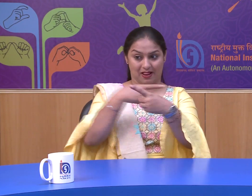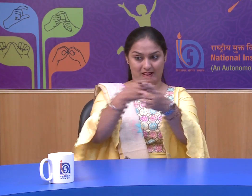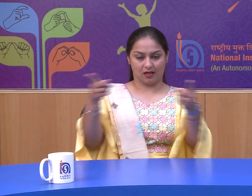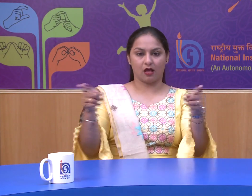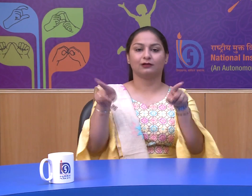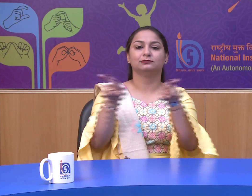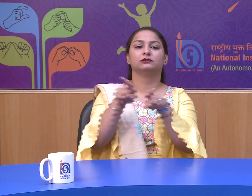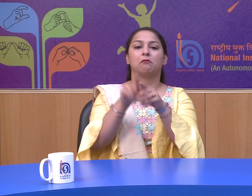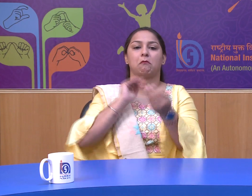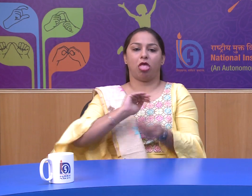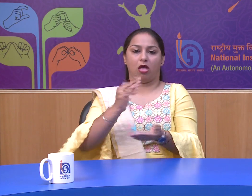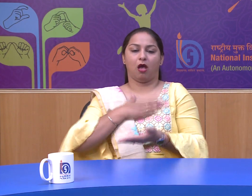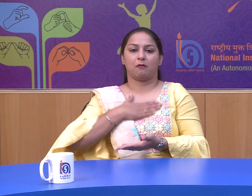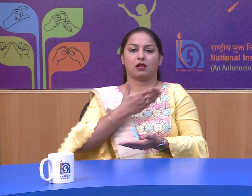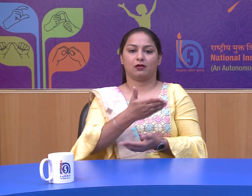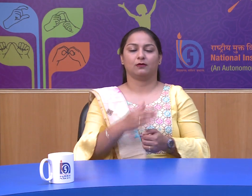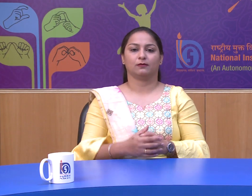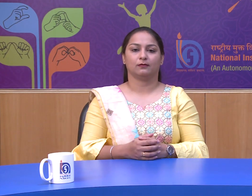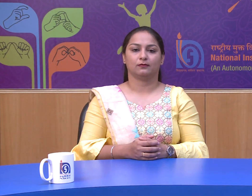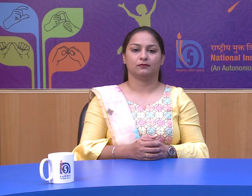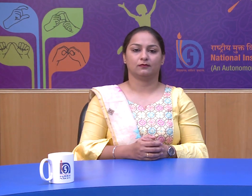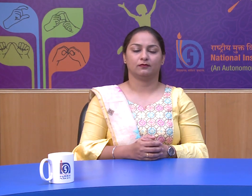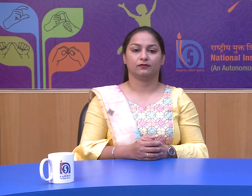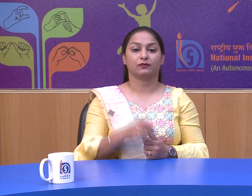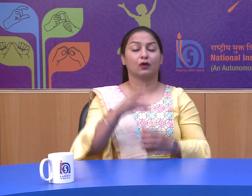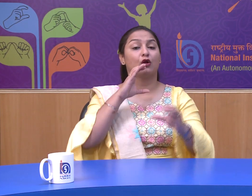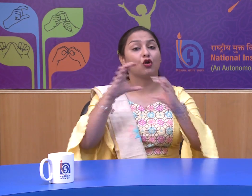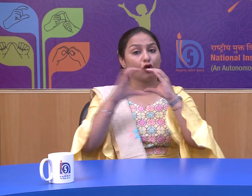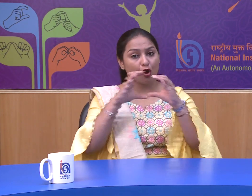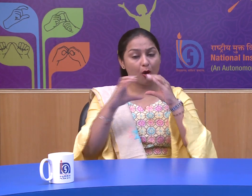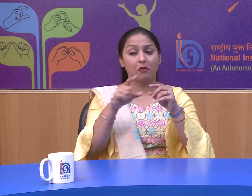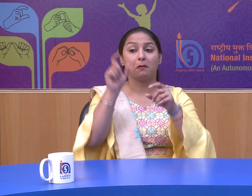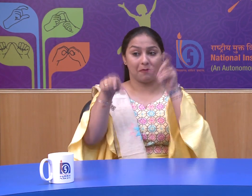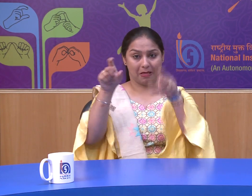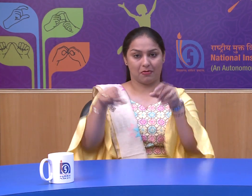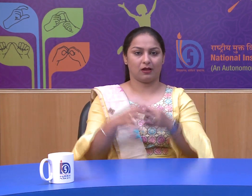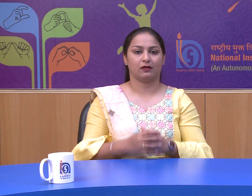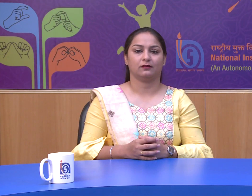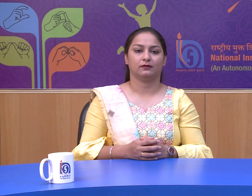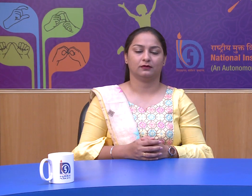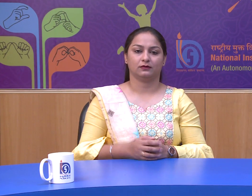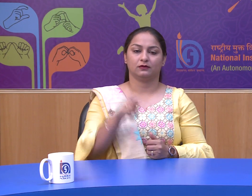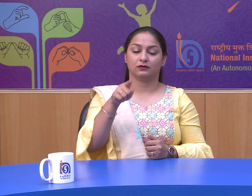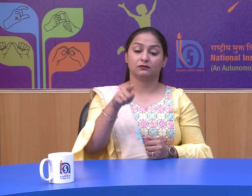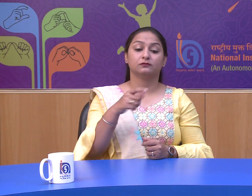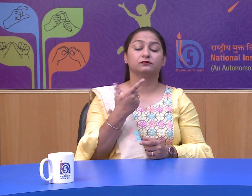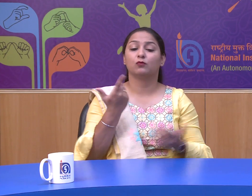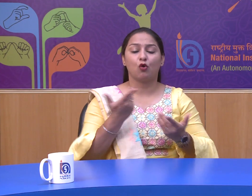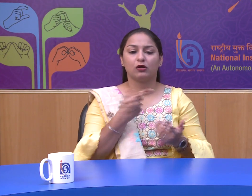his children. To communicate with his people, he used